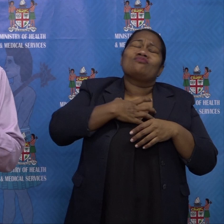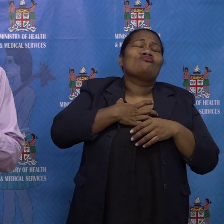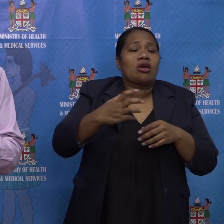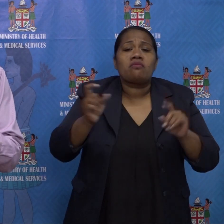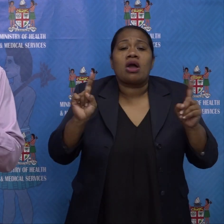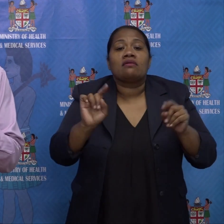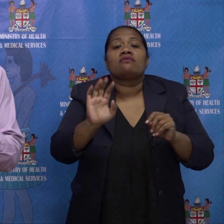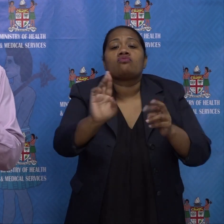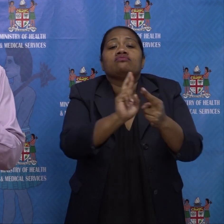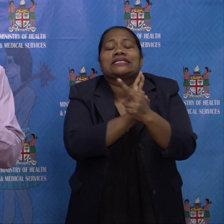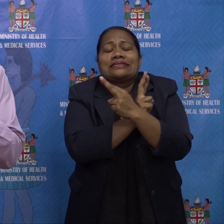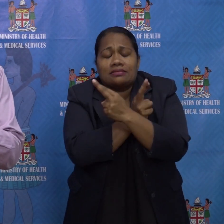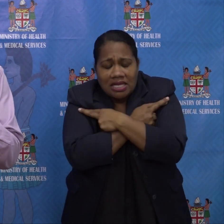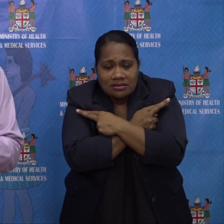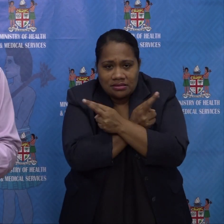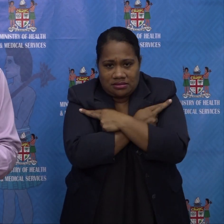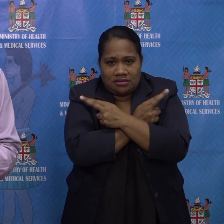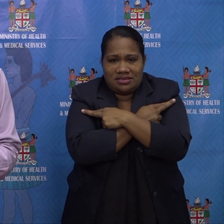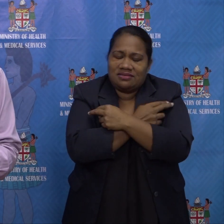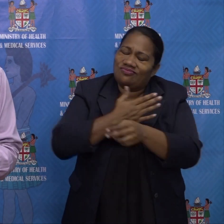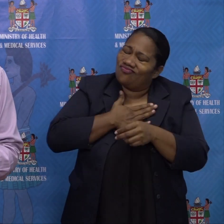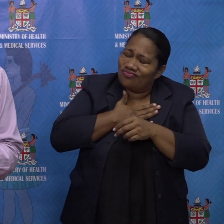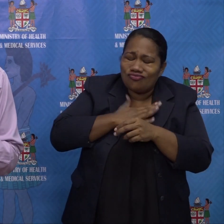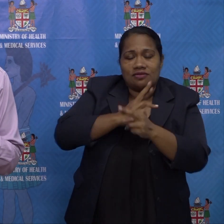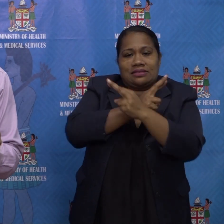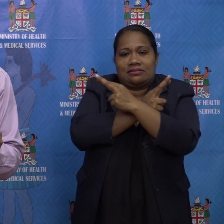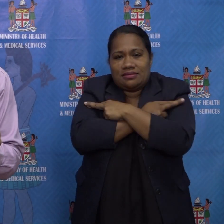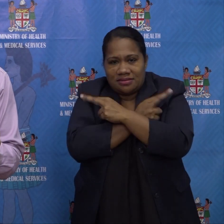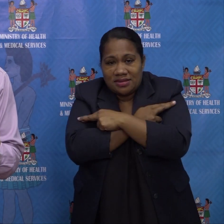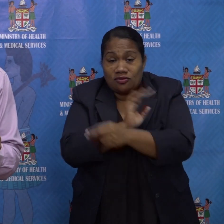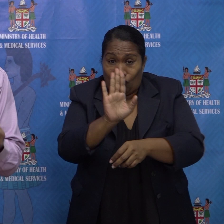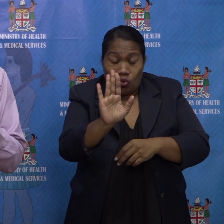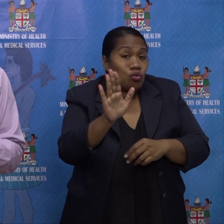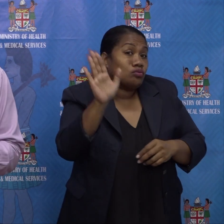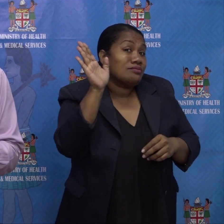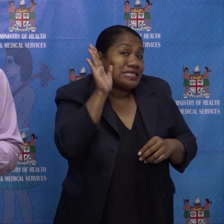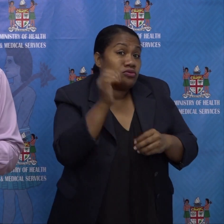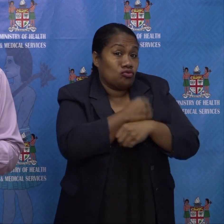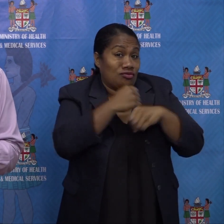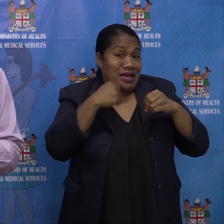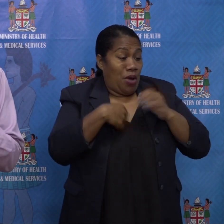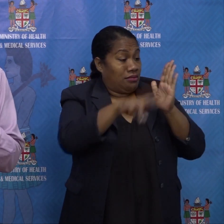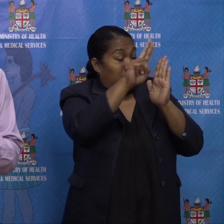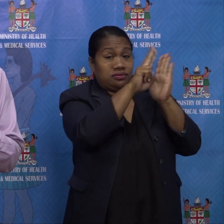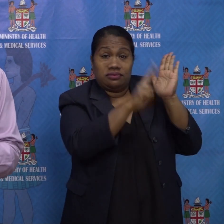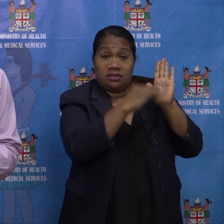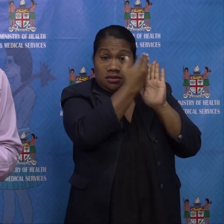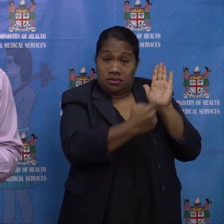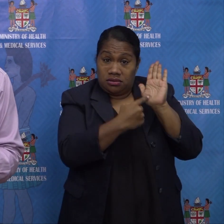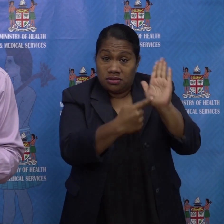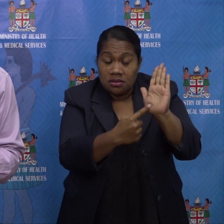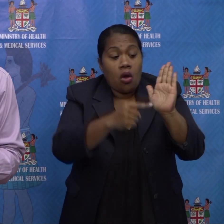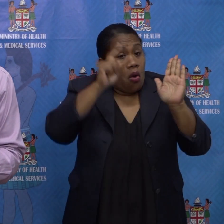respect for the science that informs their every action. Your adherence to our health measures is the highest form